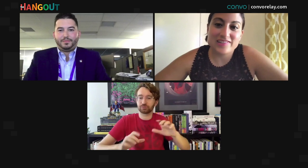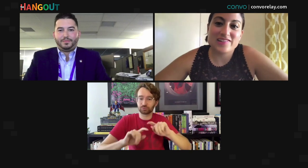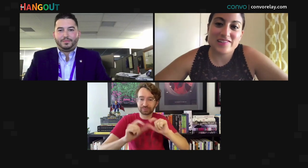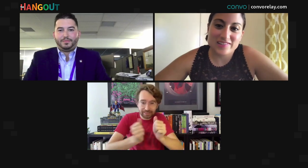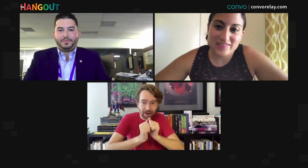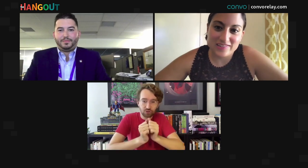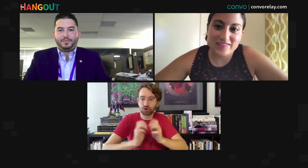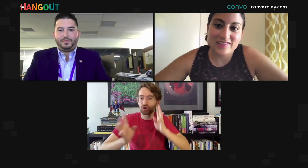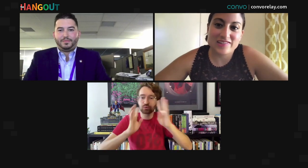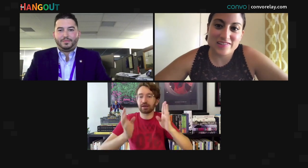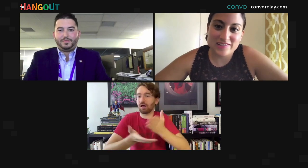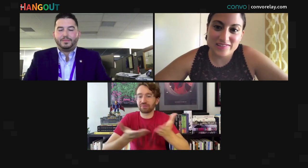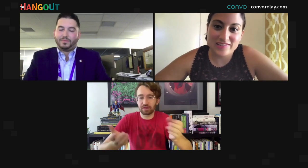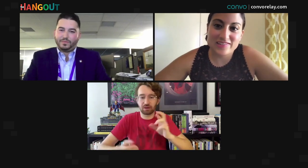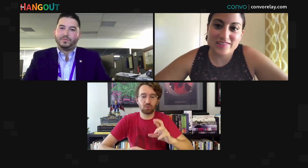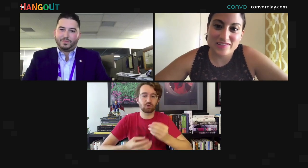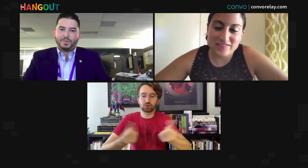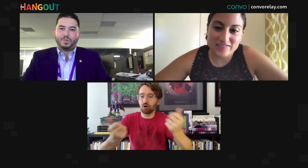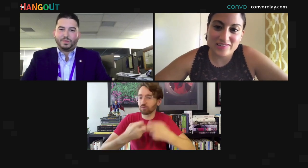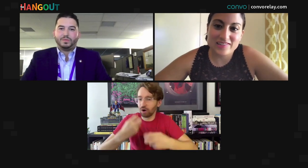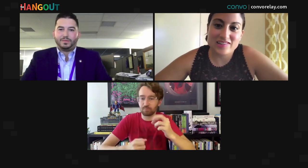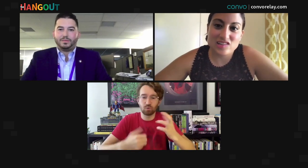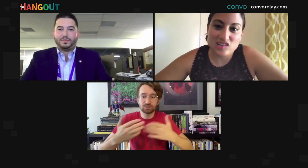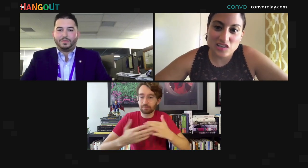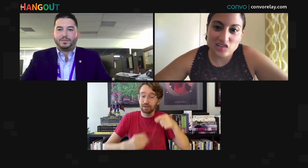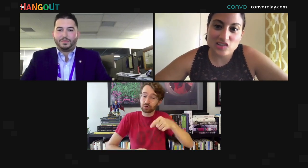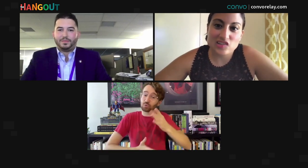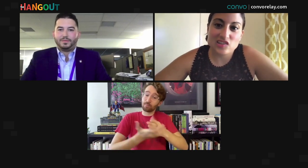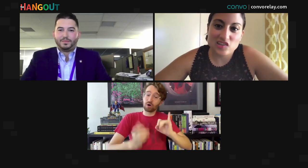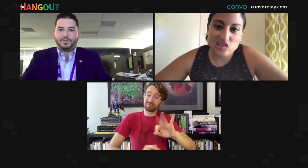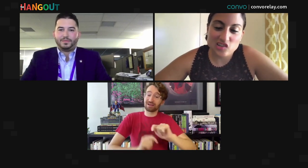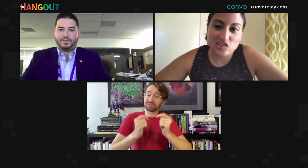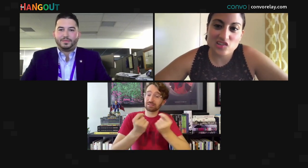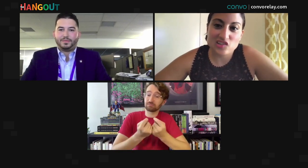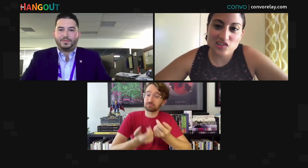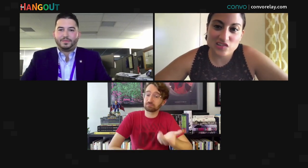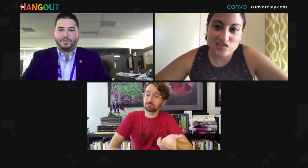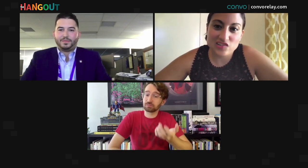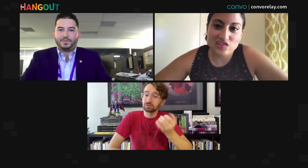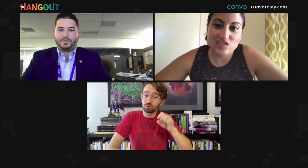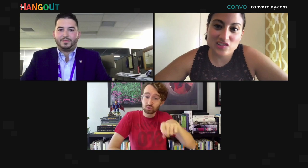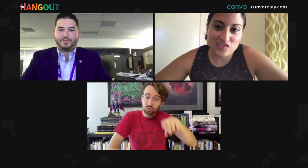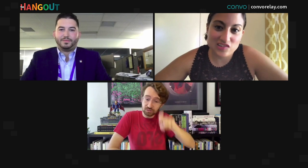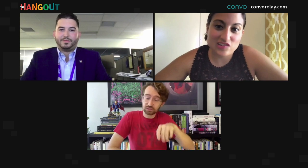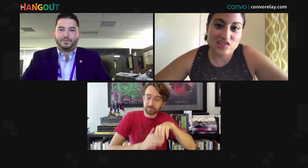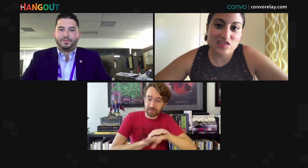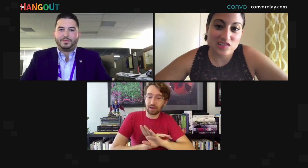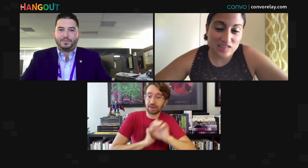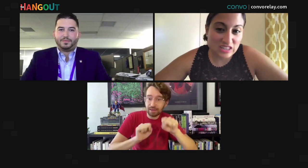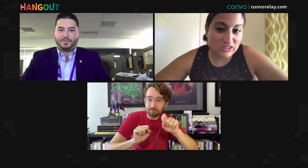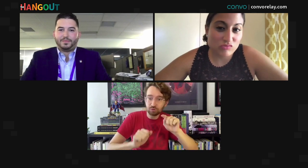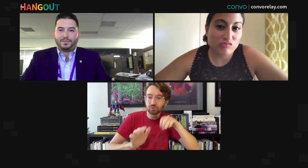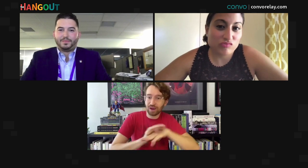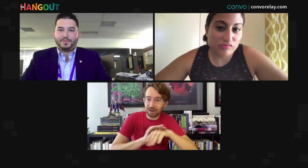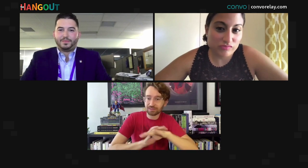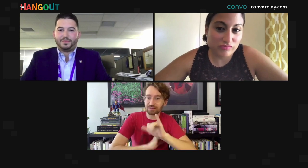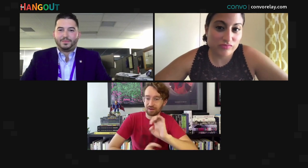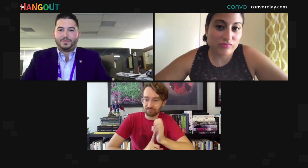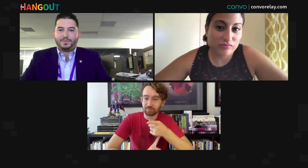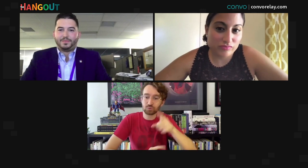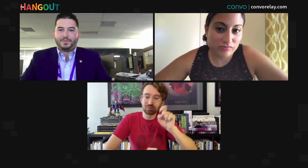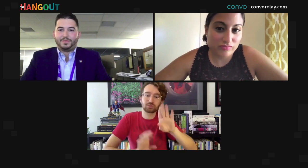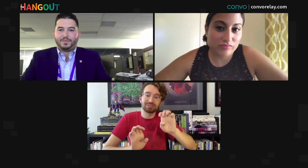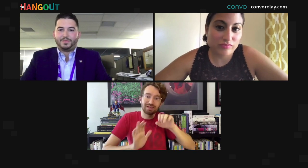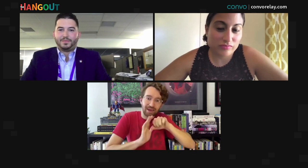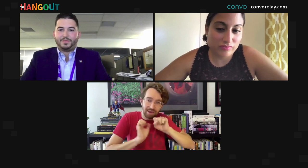company, to work together and to create things or solve problems or whatever, but it's to be a part of the team. And you